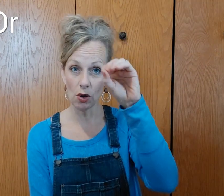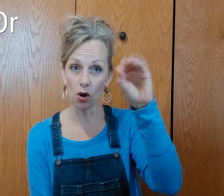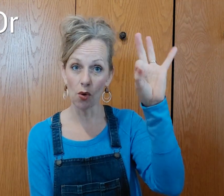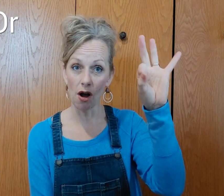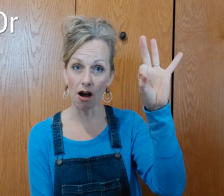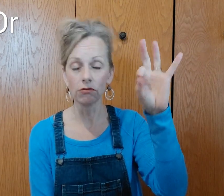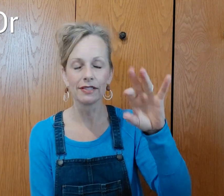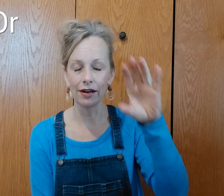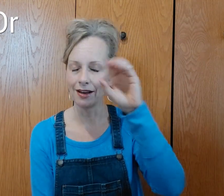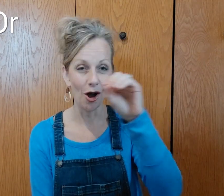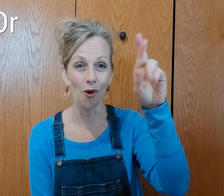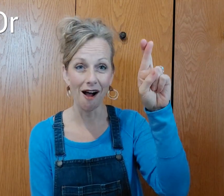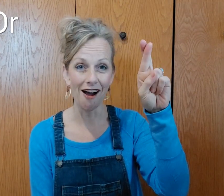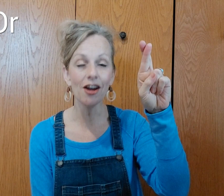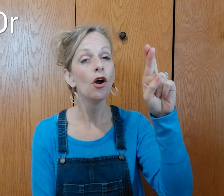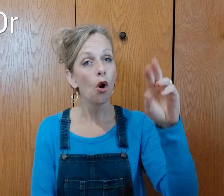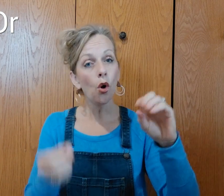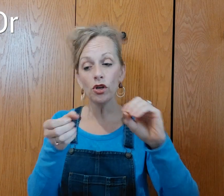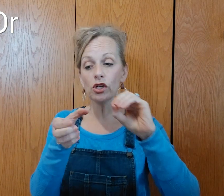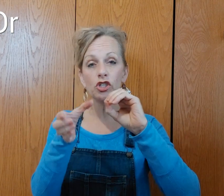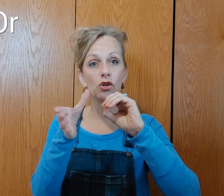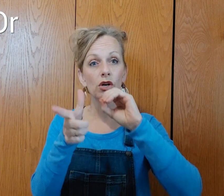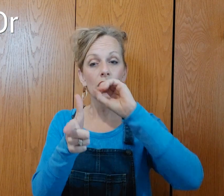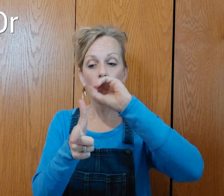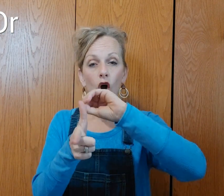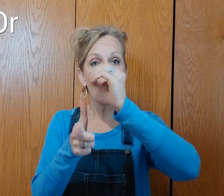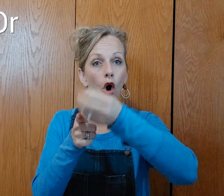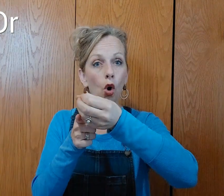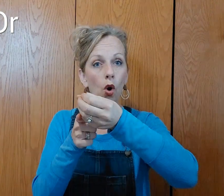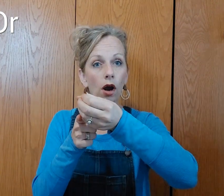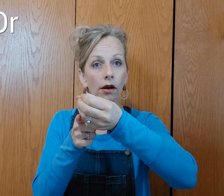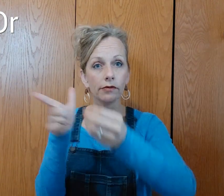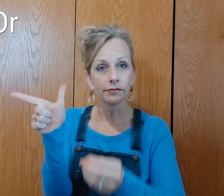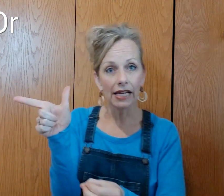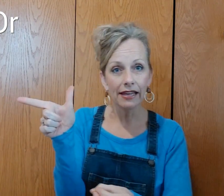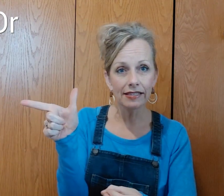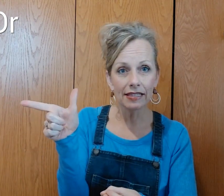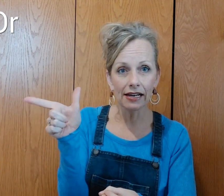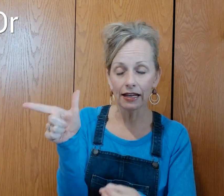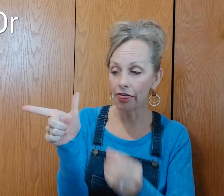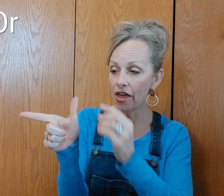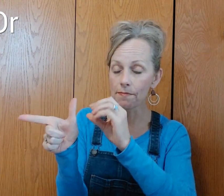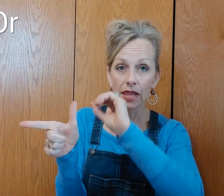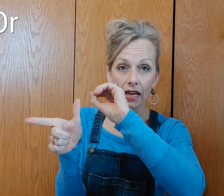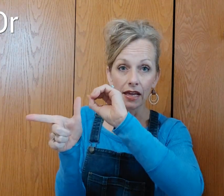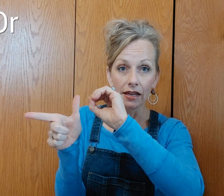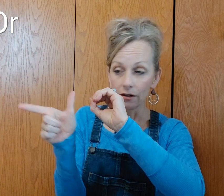O-R, or you could do or. Okay, this is kind of like a thumb,